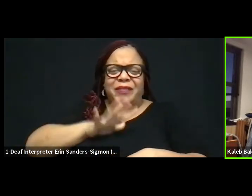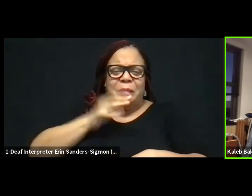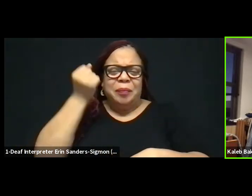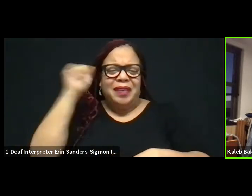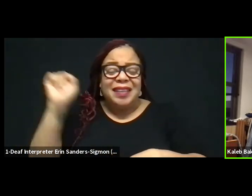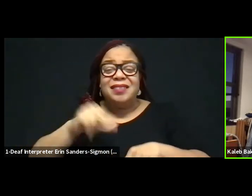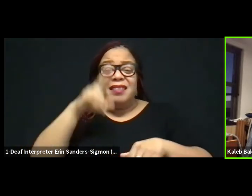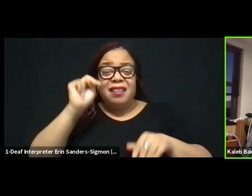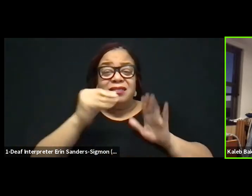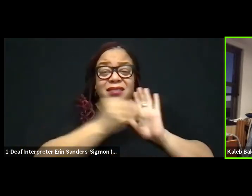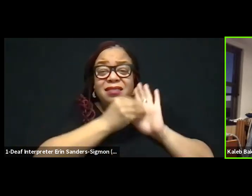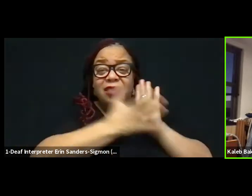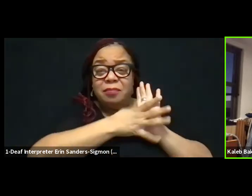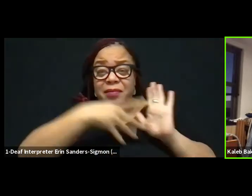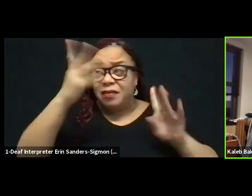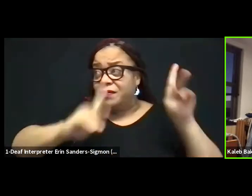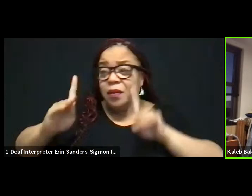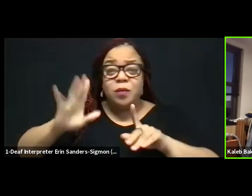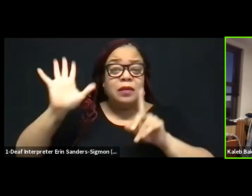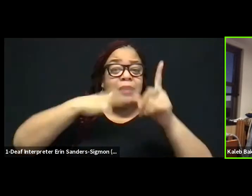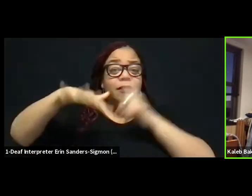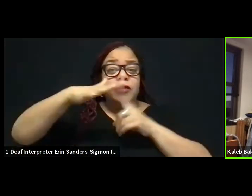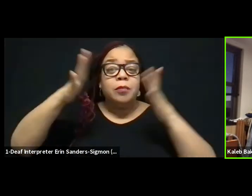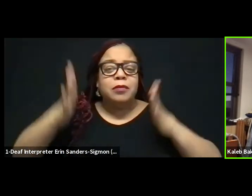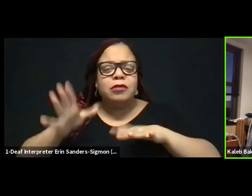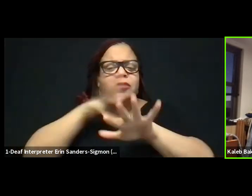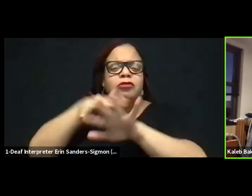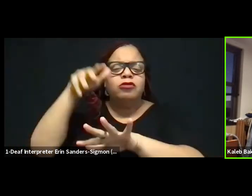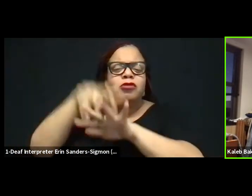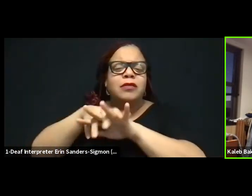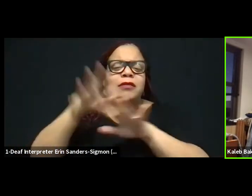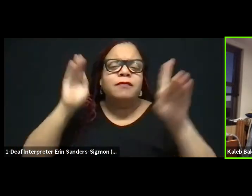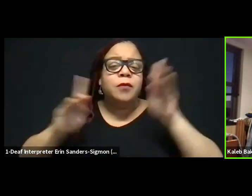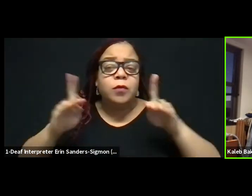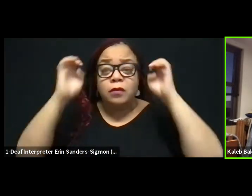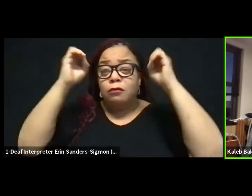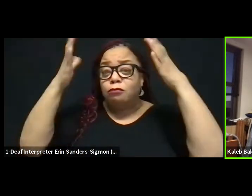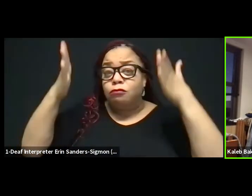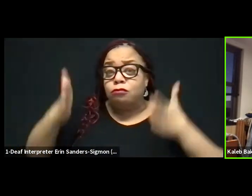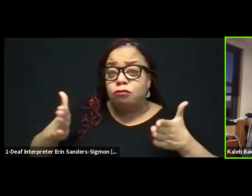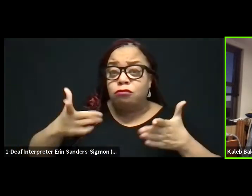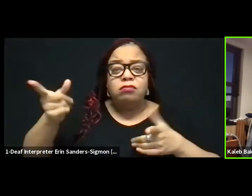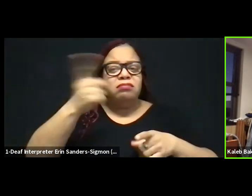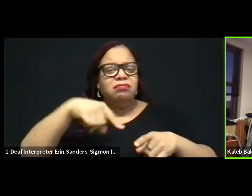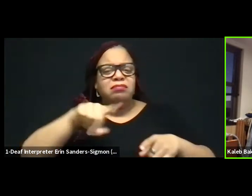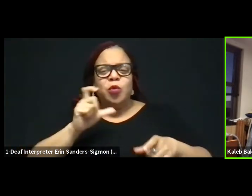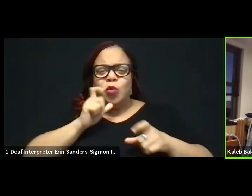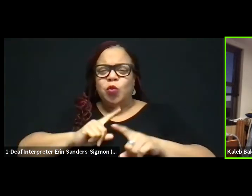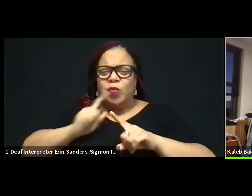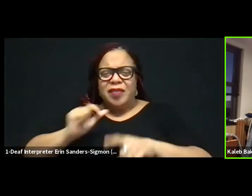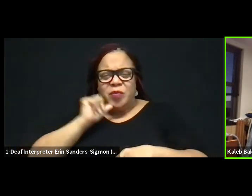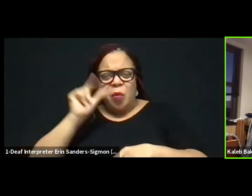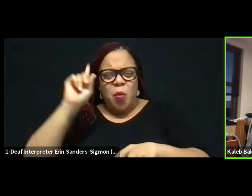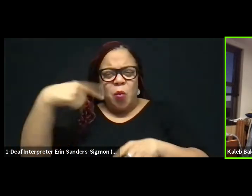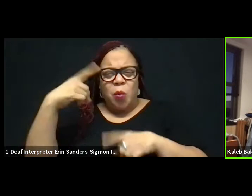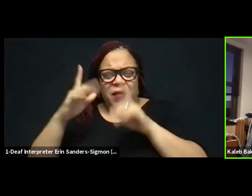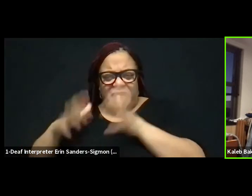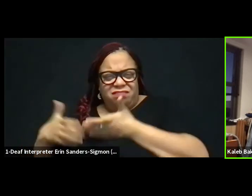life, but the lives of so many I love, and our lives, this work.